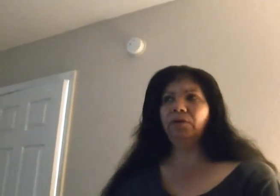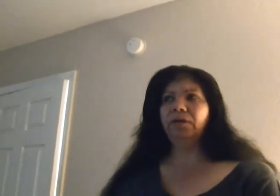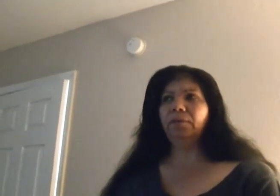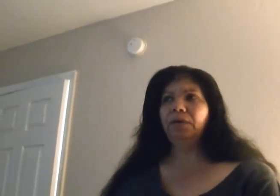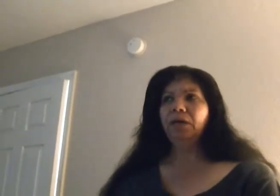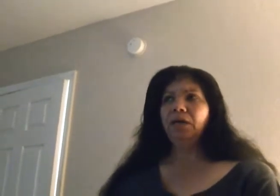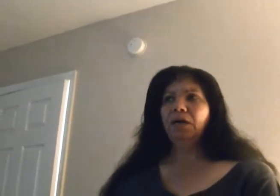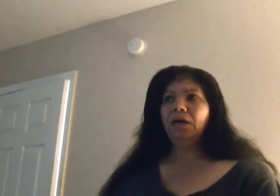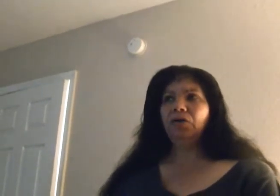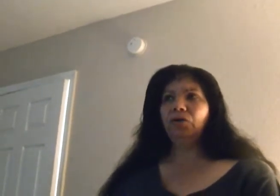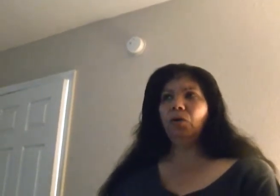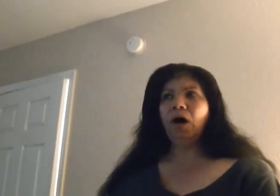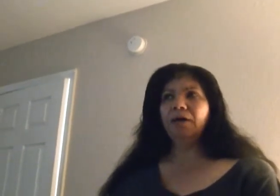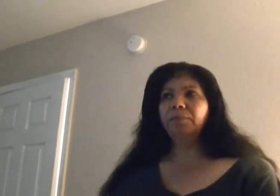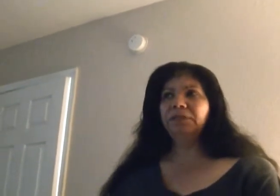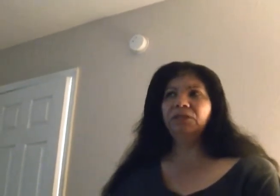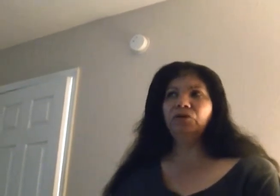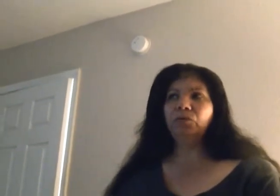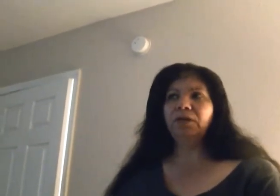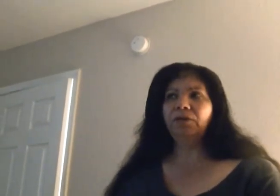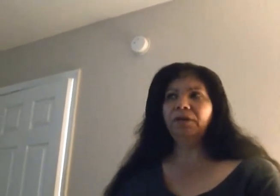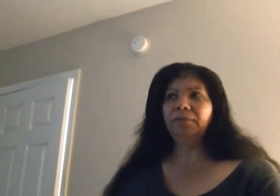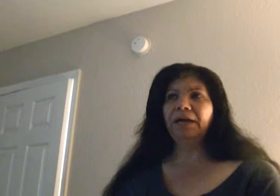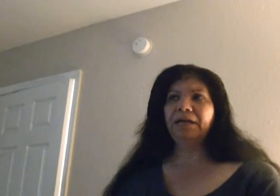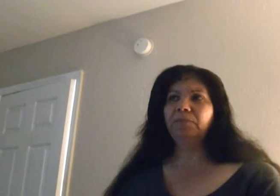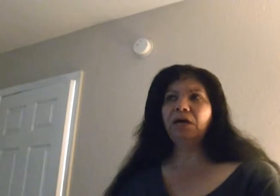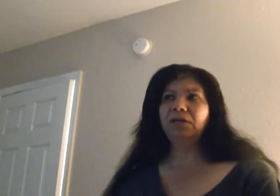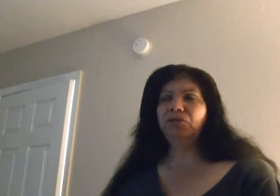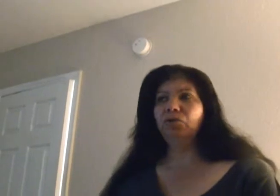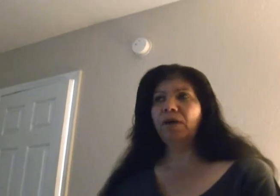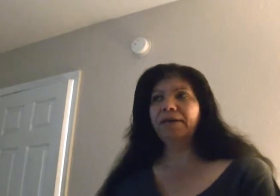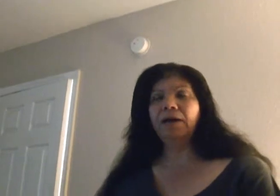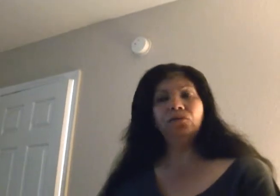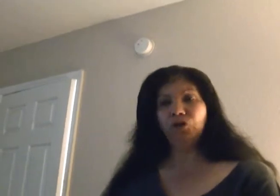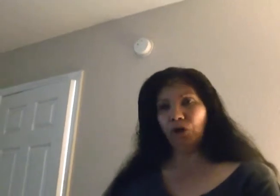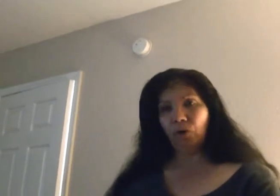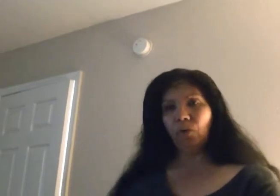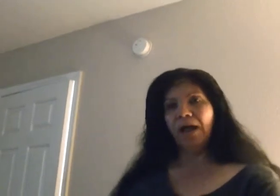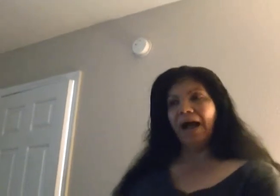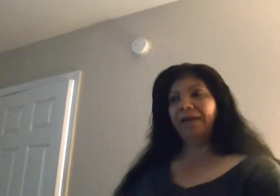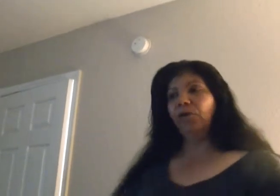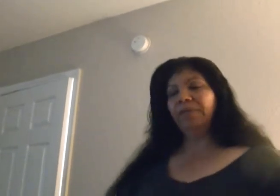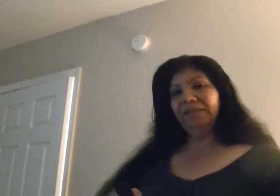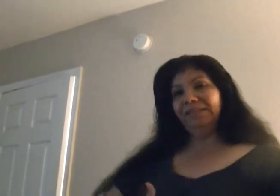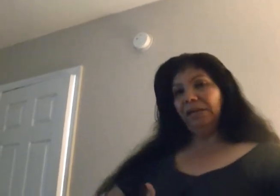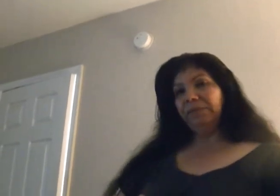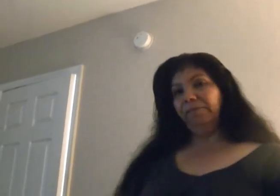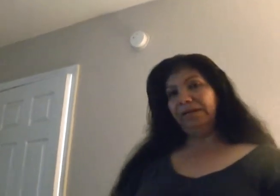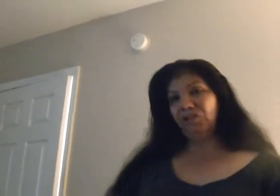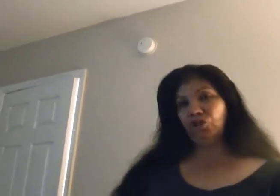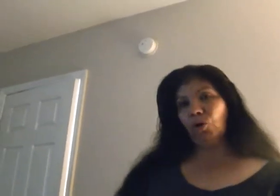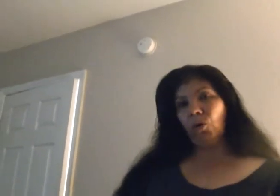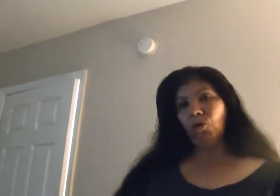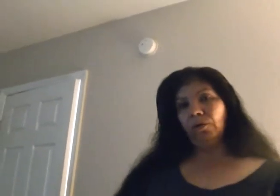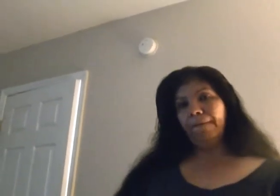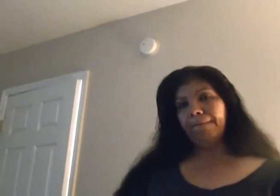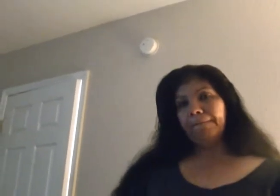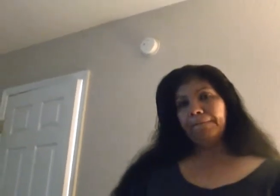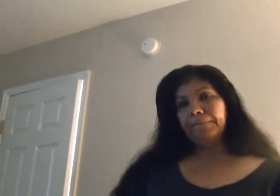him, you know, audibly? Mm-hmm. Do you hear him like I'm talking to you right now? No. I hear him in the depths of my soul,